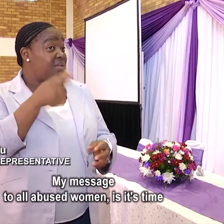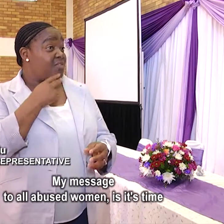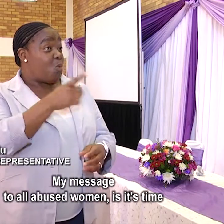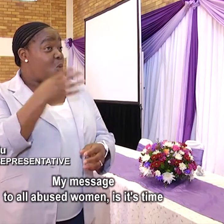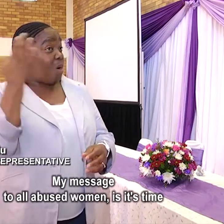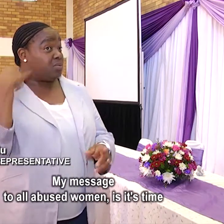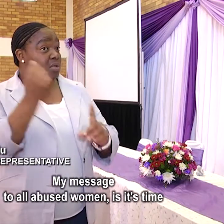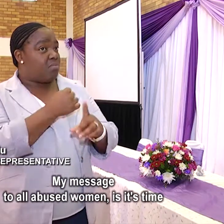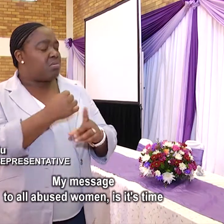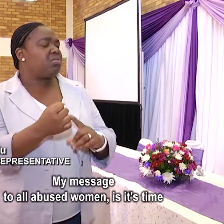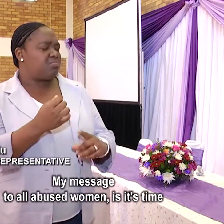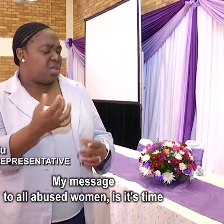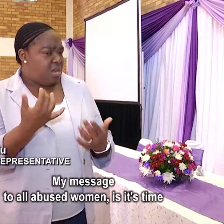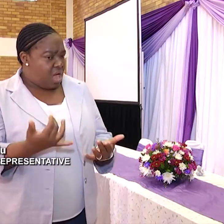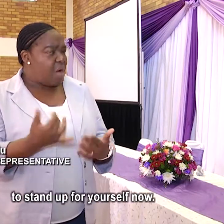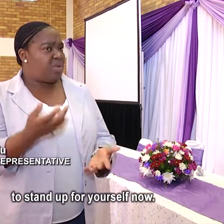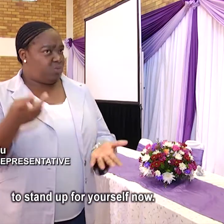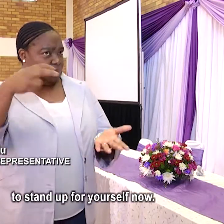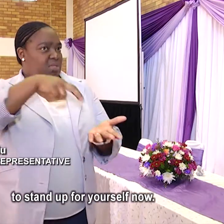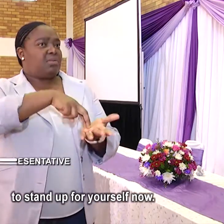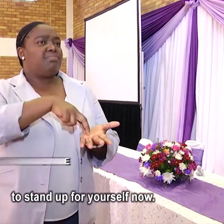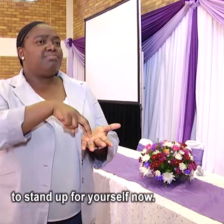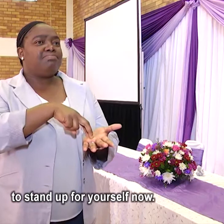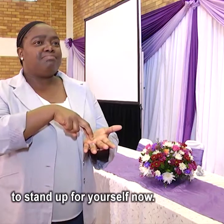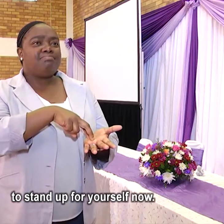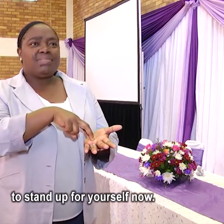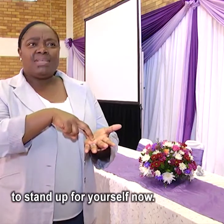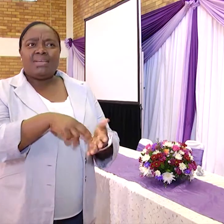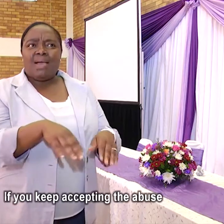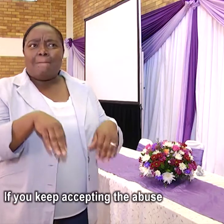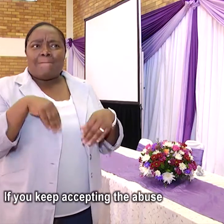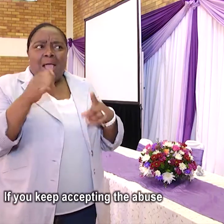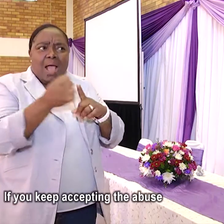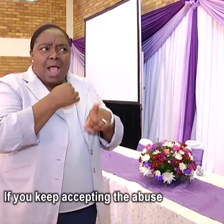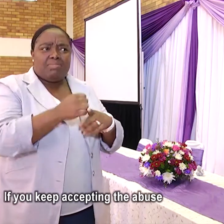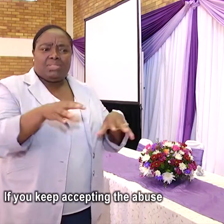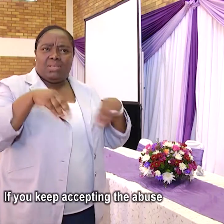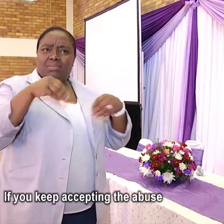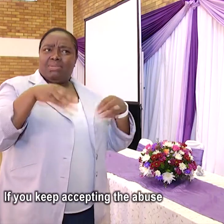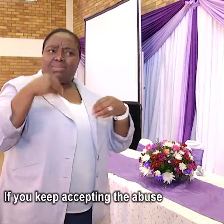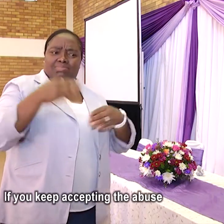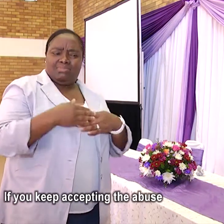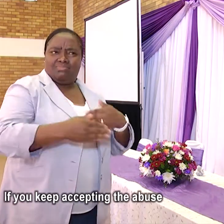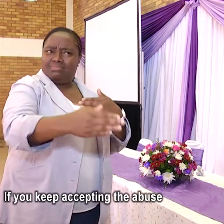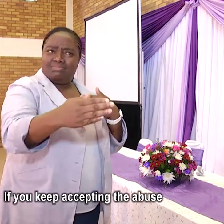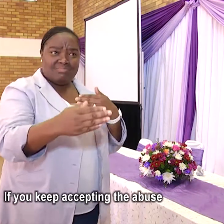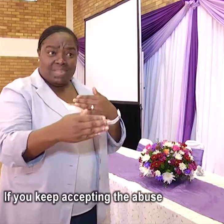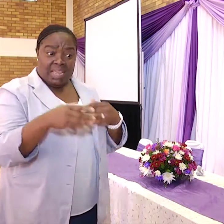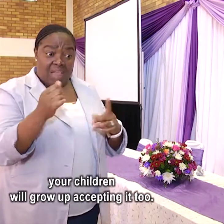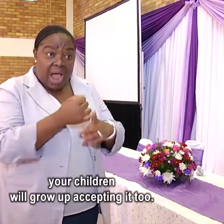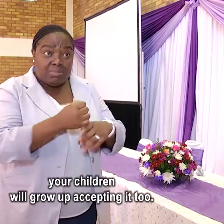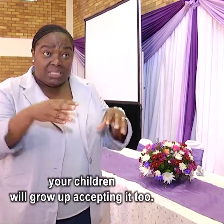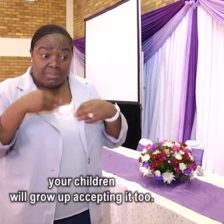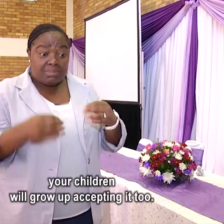My message to all abused women is it's time to stand up for yourself now. If you keep accepting